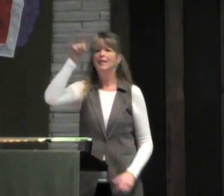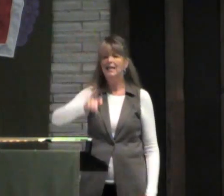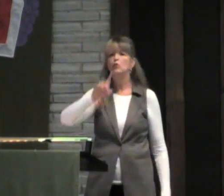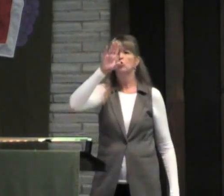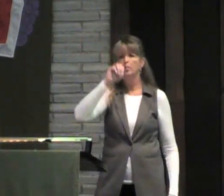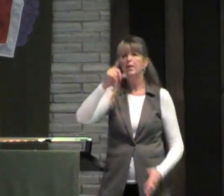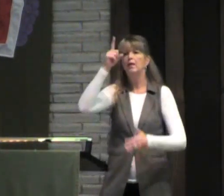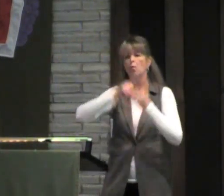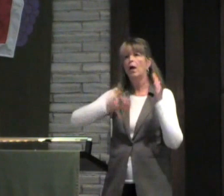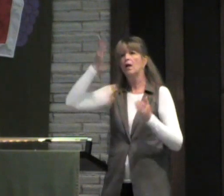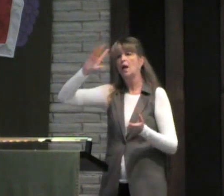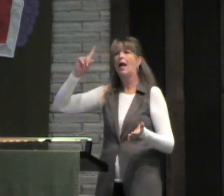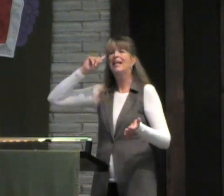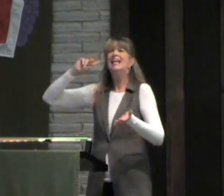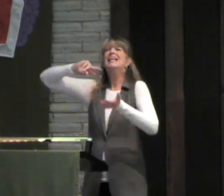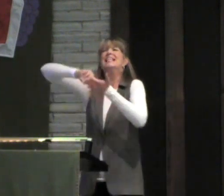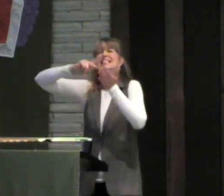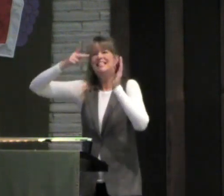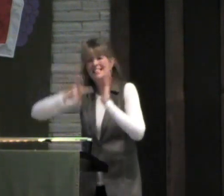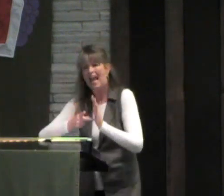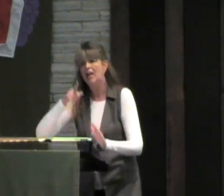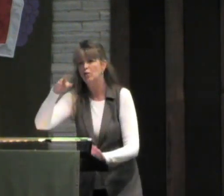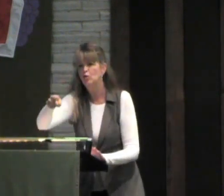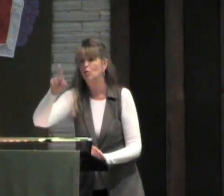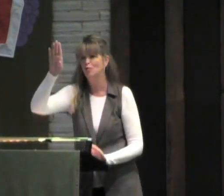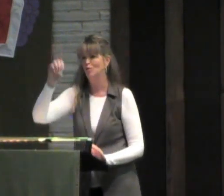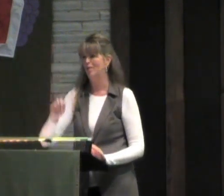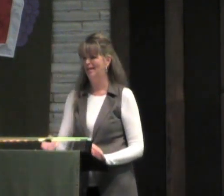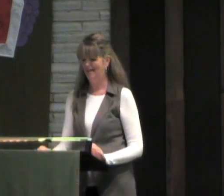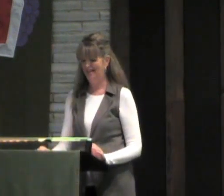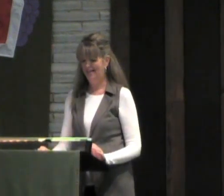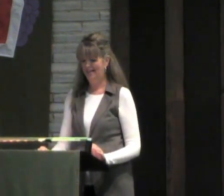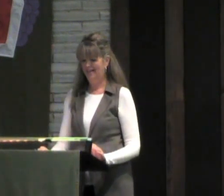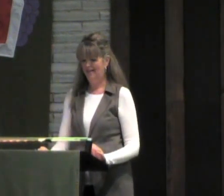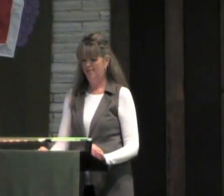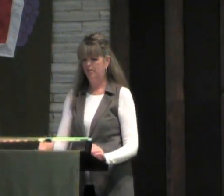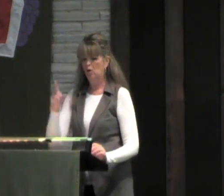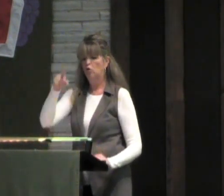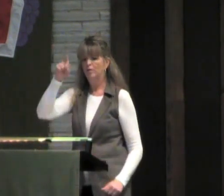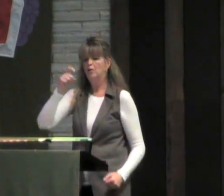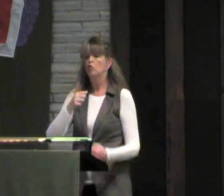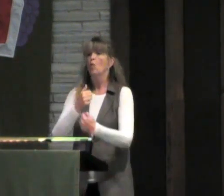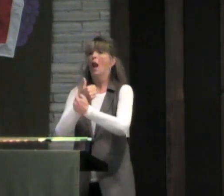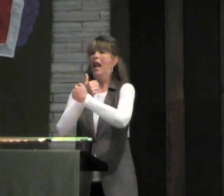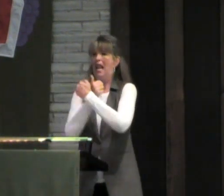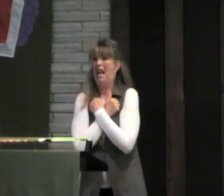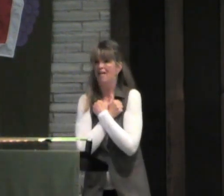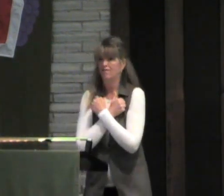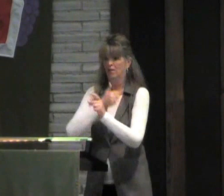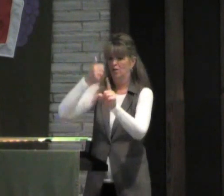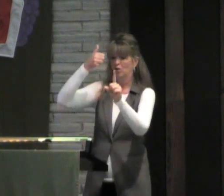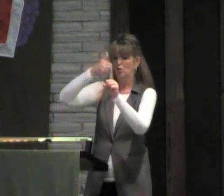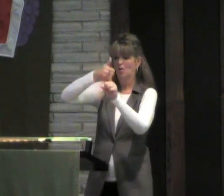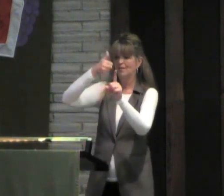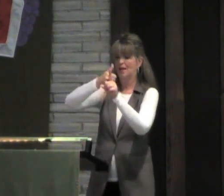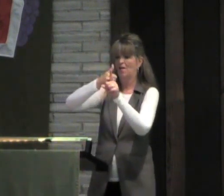You need to be what God's true intention for you is. You need to love